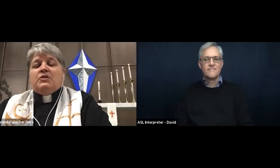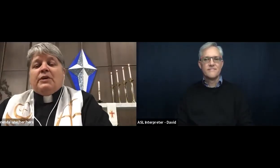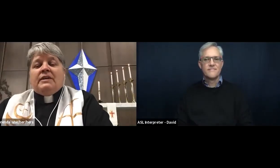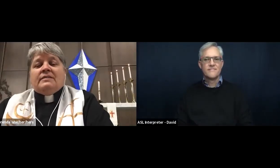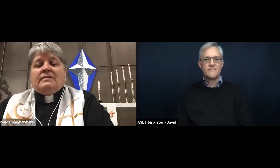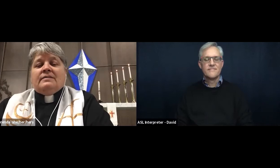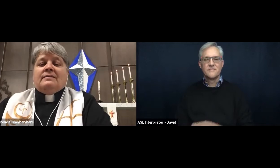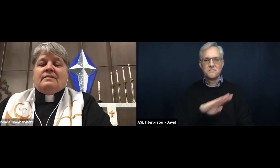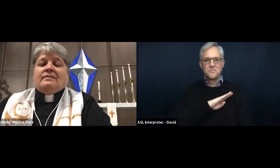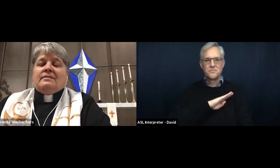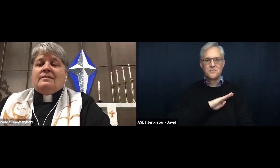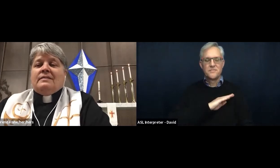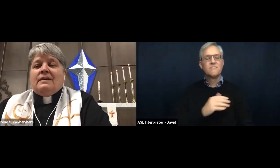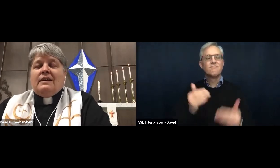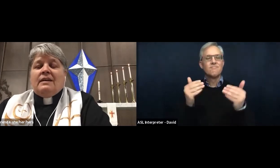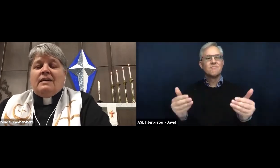Let us pray.